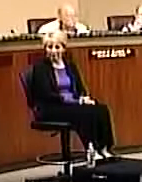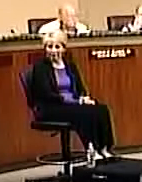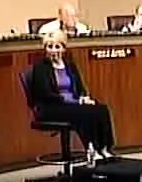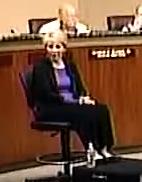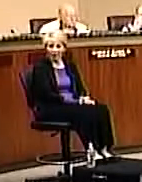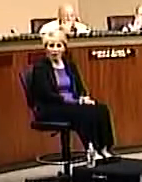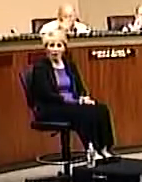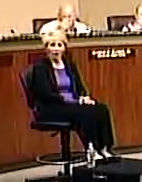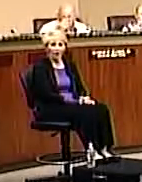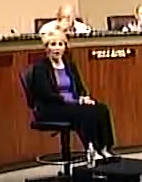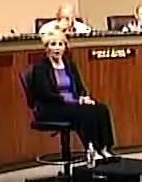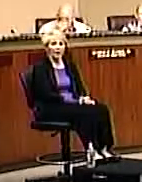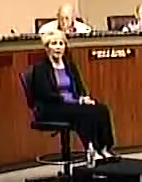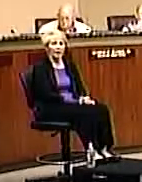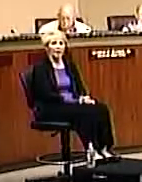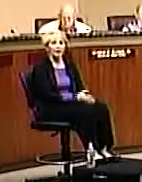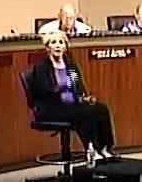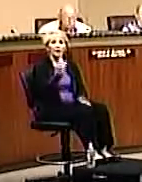Caroline,